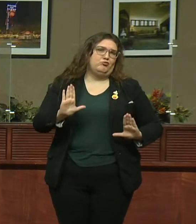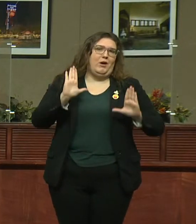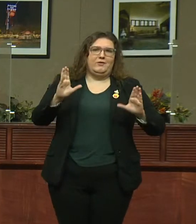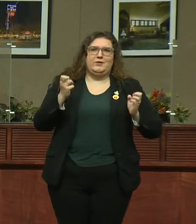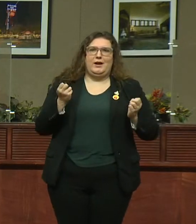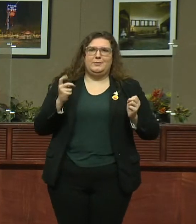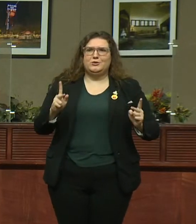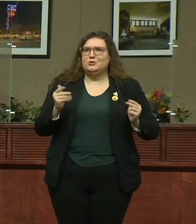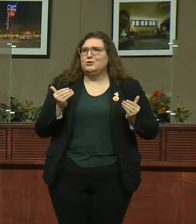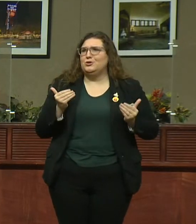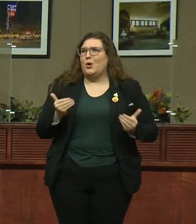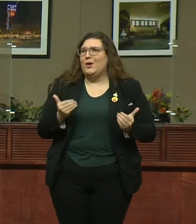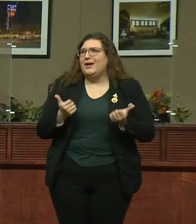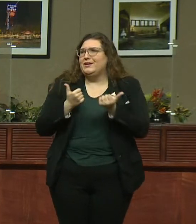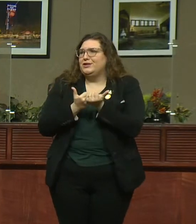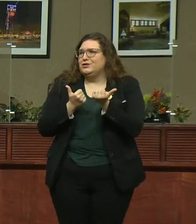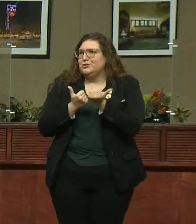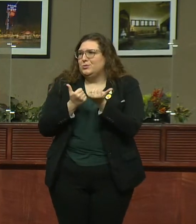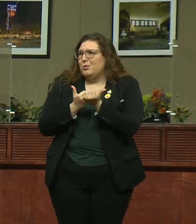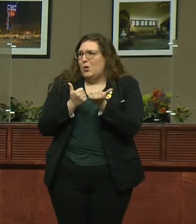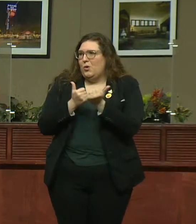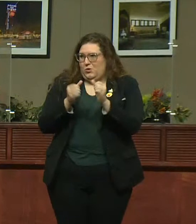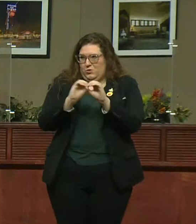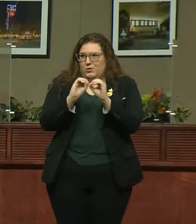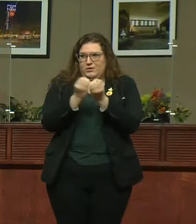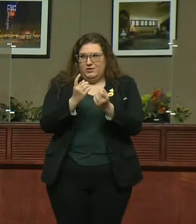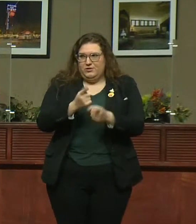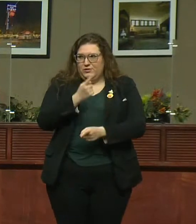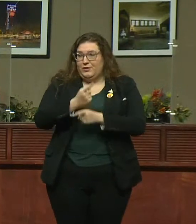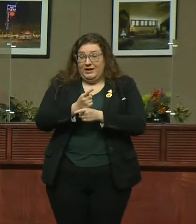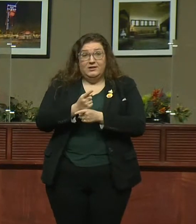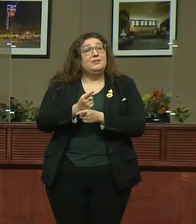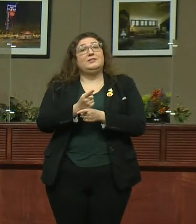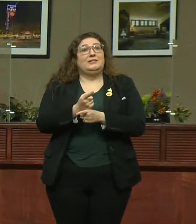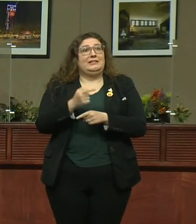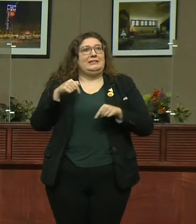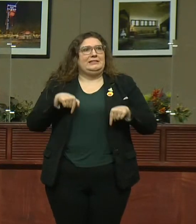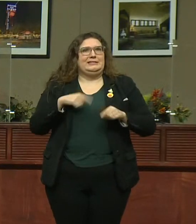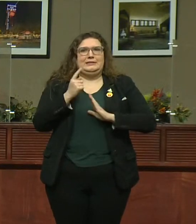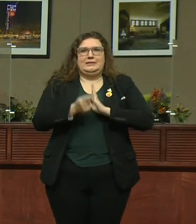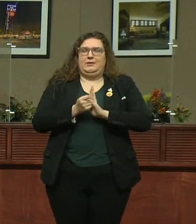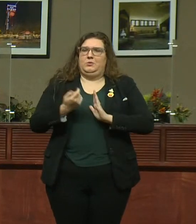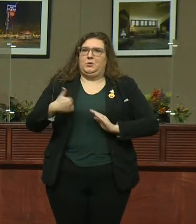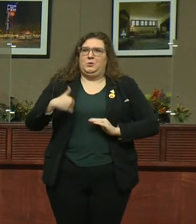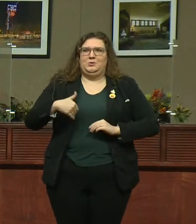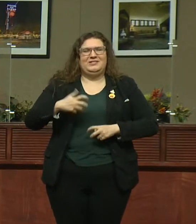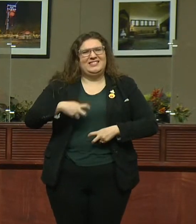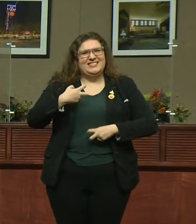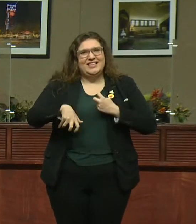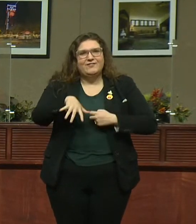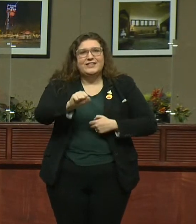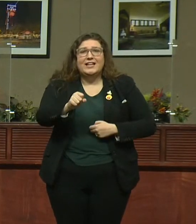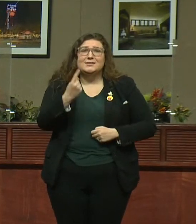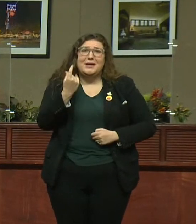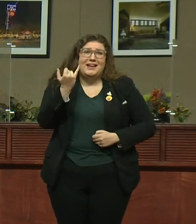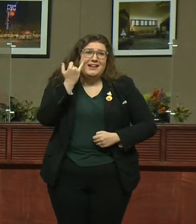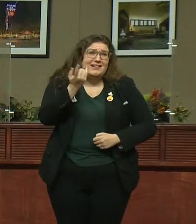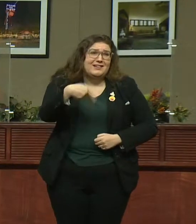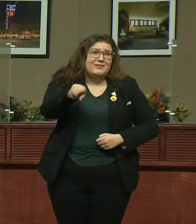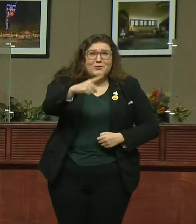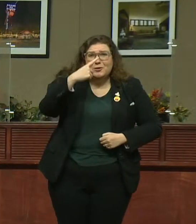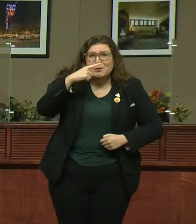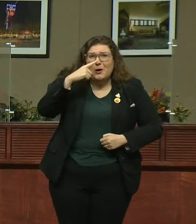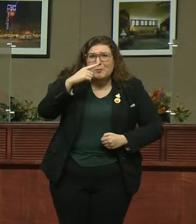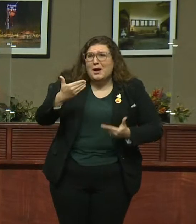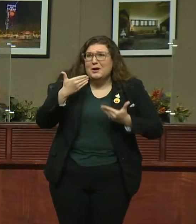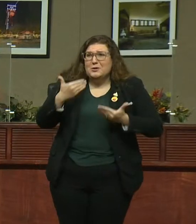help support their efforts in this holiday season. And during this challenging time, if you're able to, I hope you'll join in making a donation to